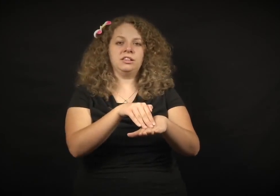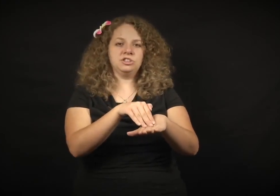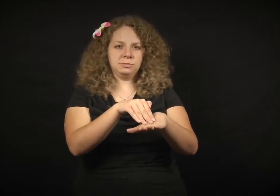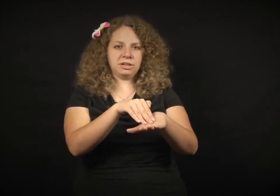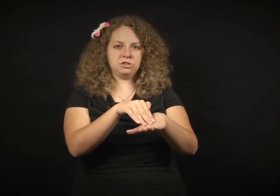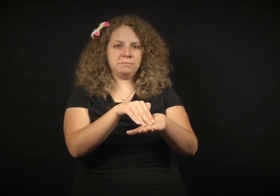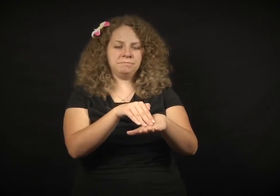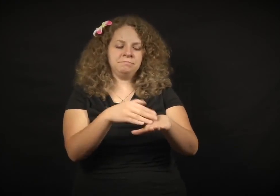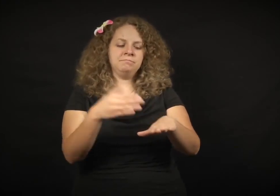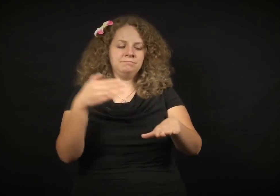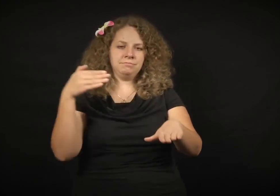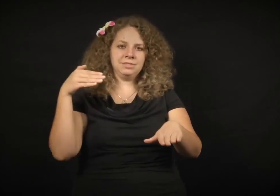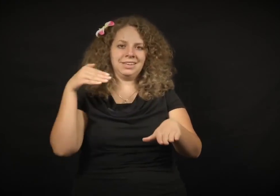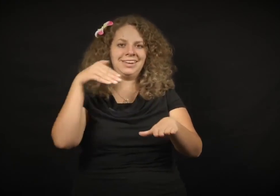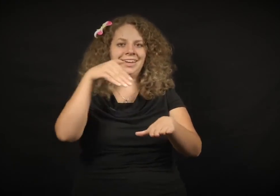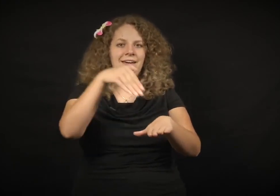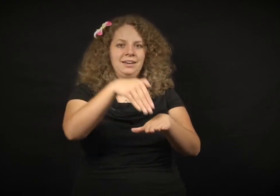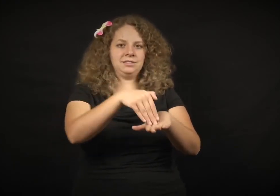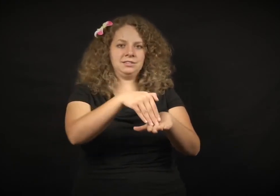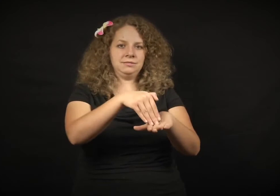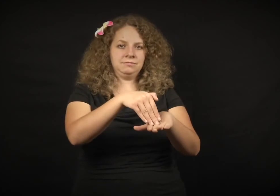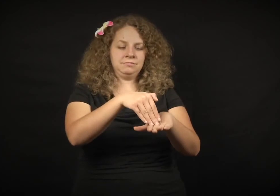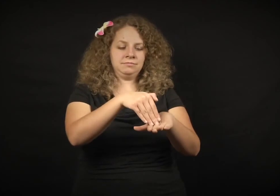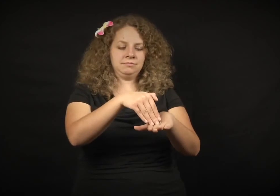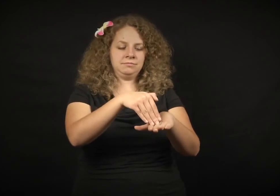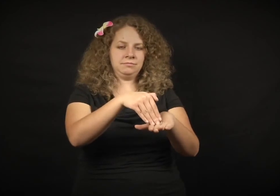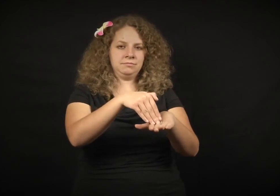English spectrum signing at.